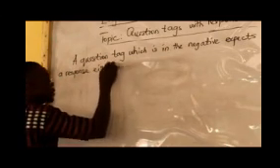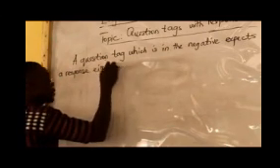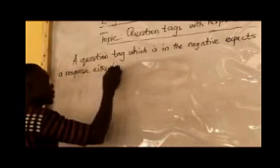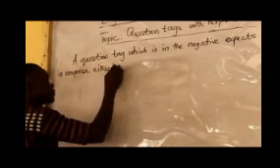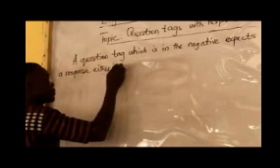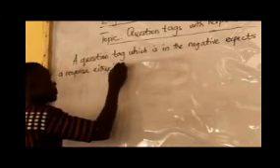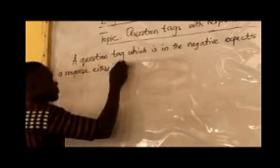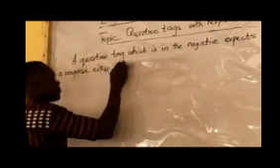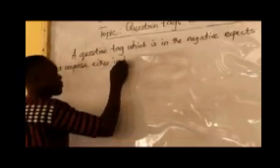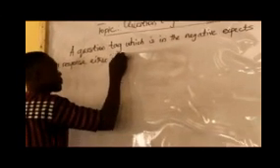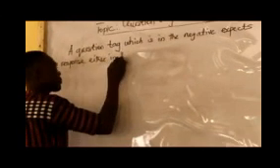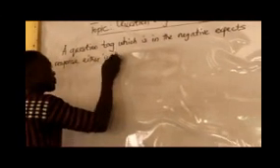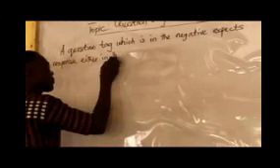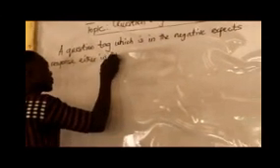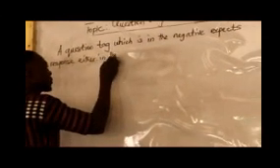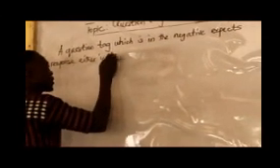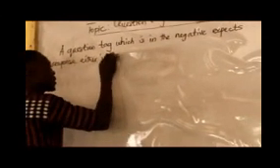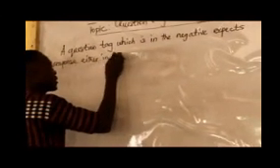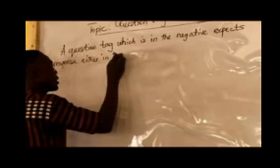in